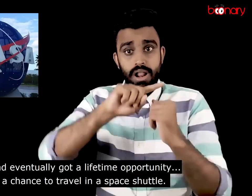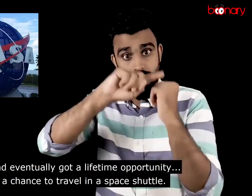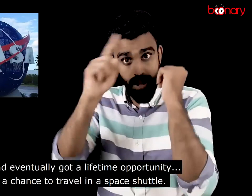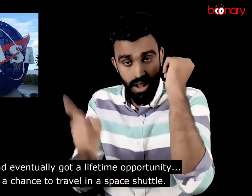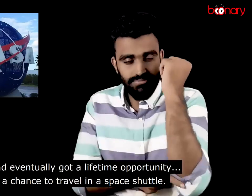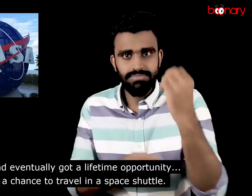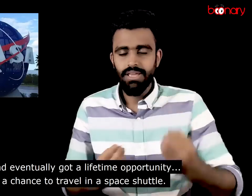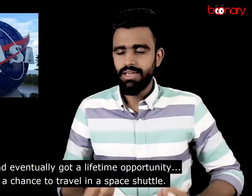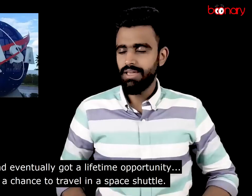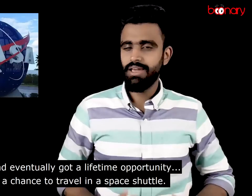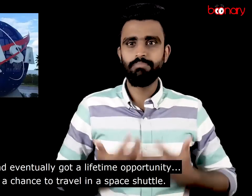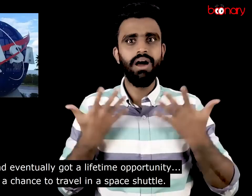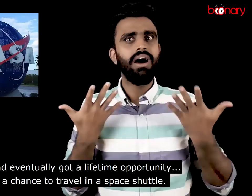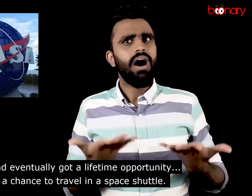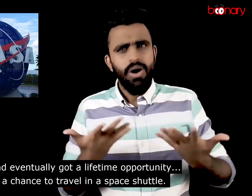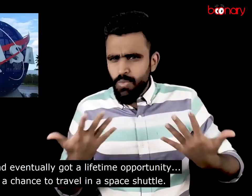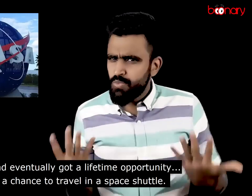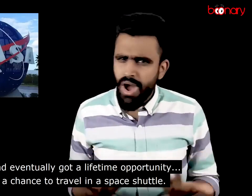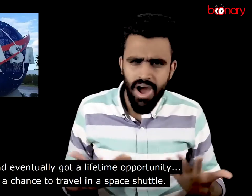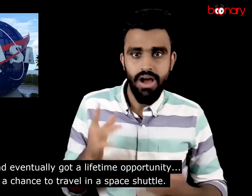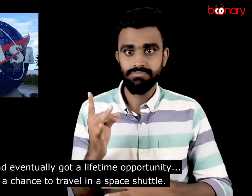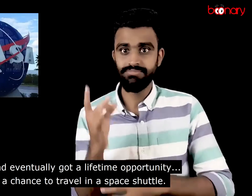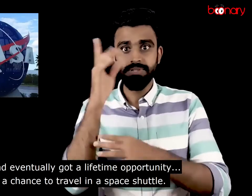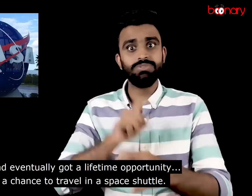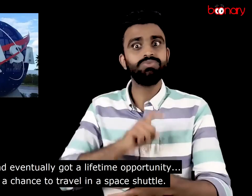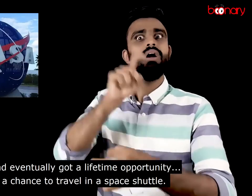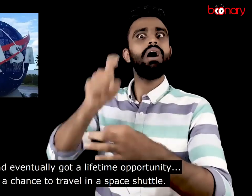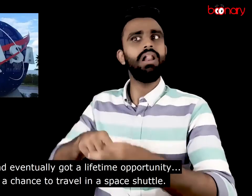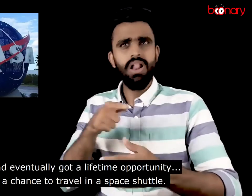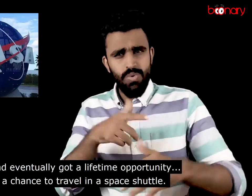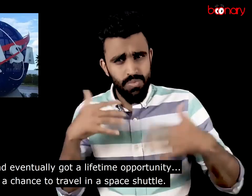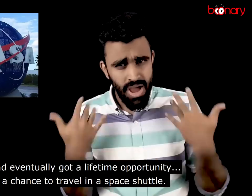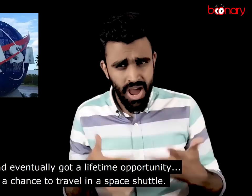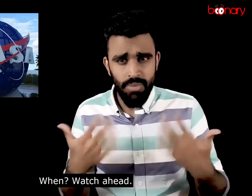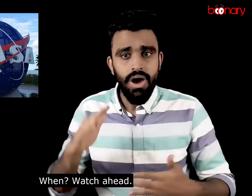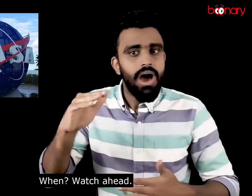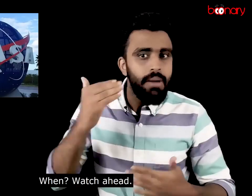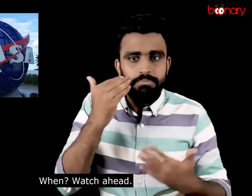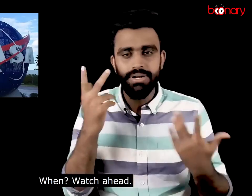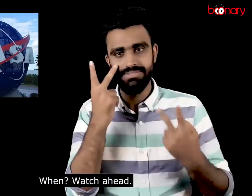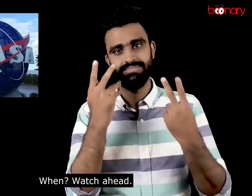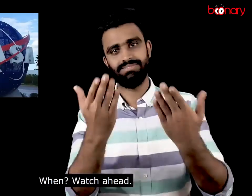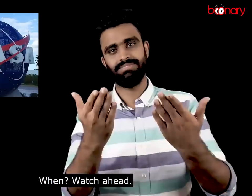opportunity, a chance to travel in a space shuttle. When? Watch ahead.